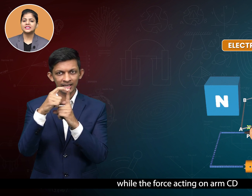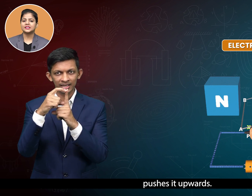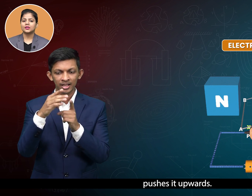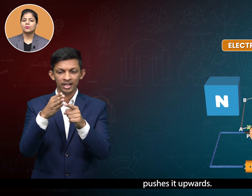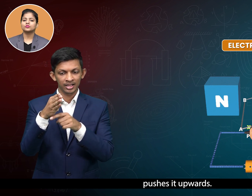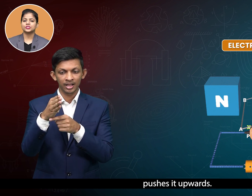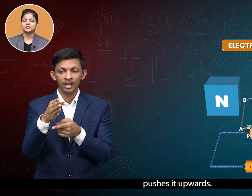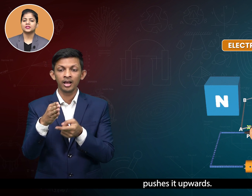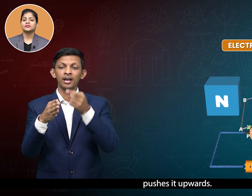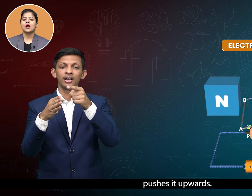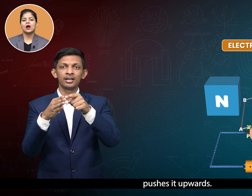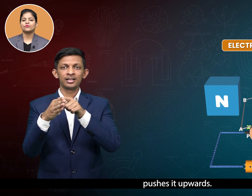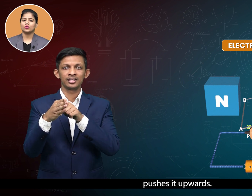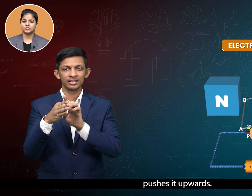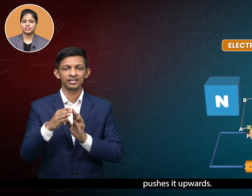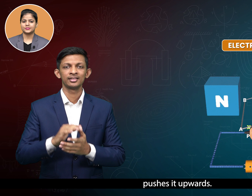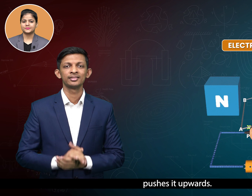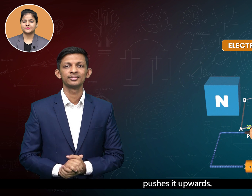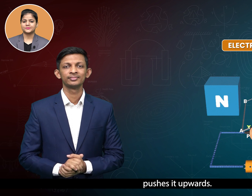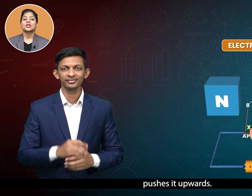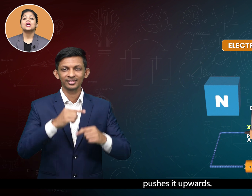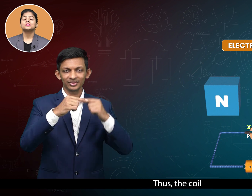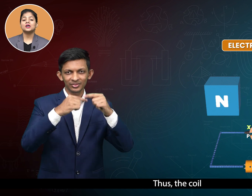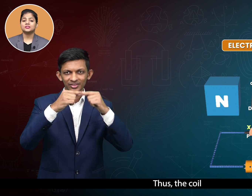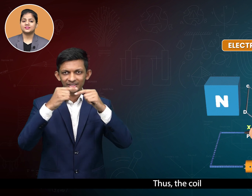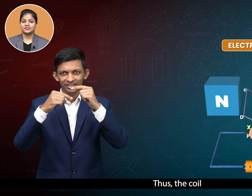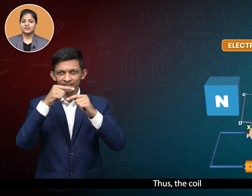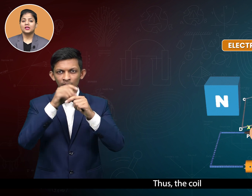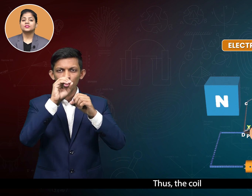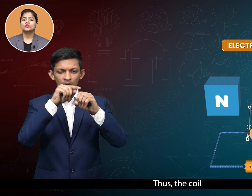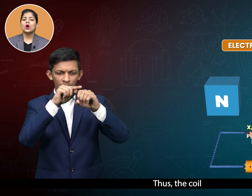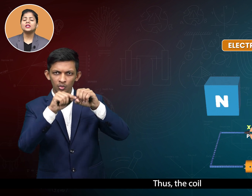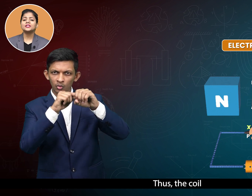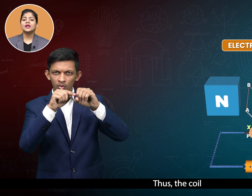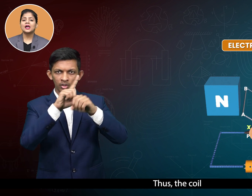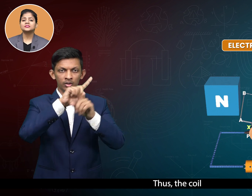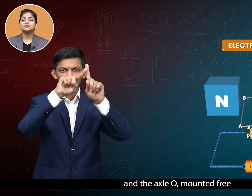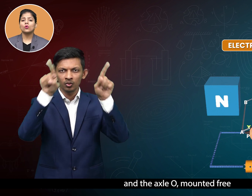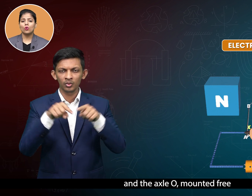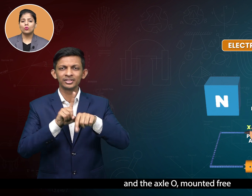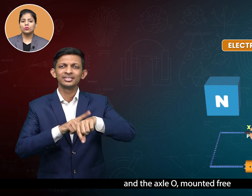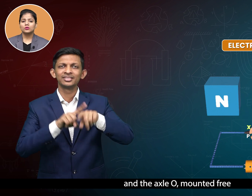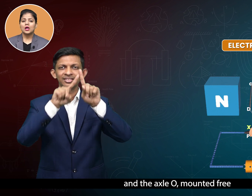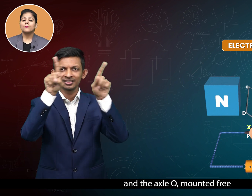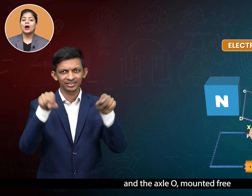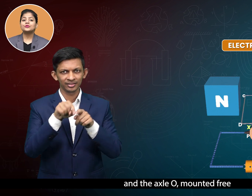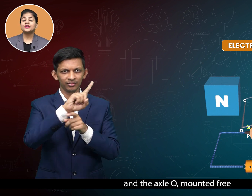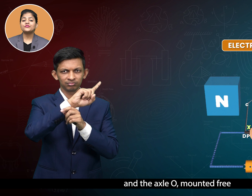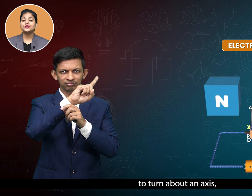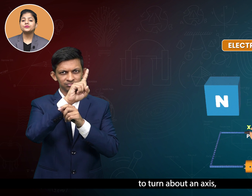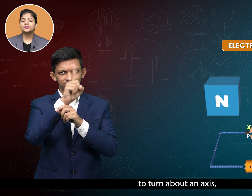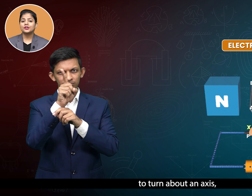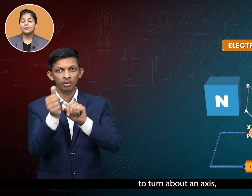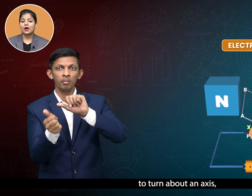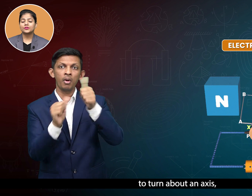arm CD pushes it upwards. Thus, the coil and the axle O, mounted